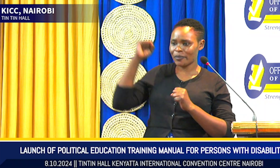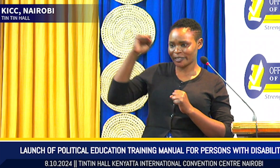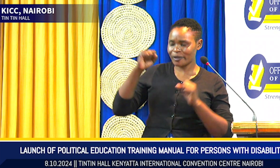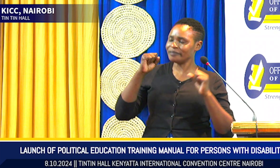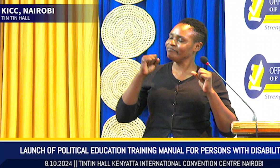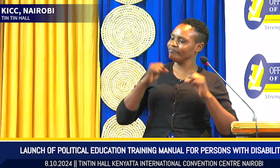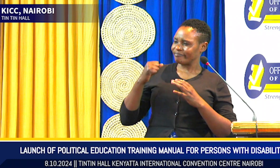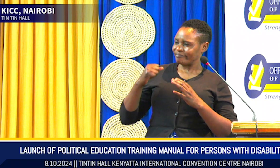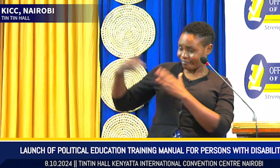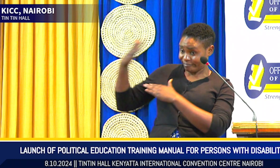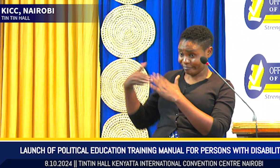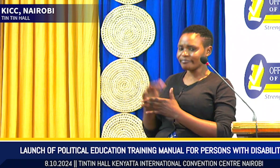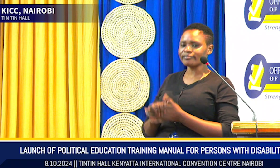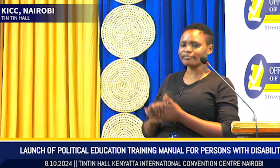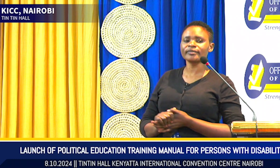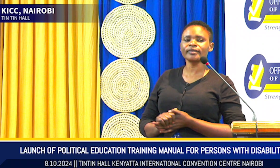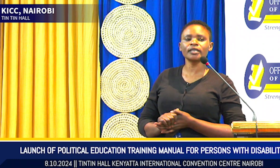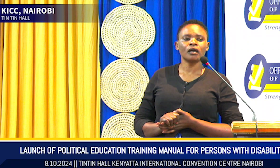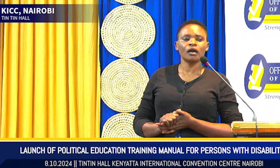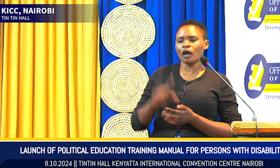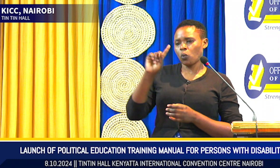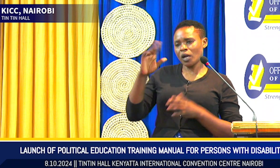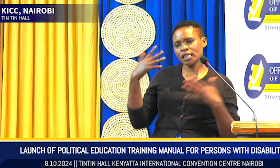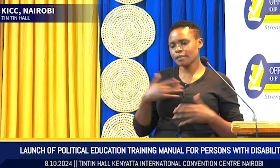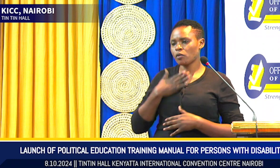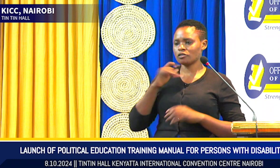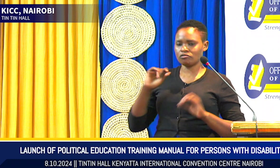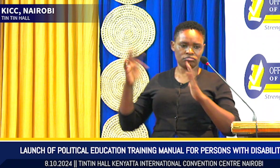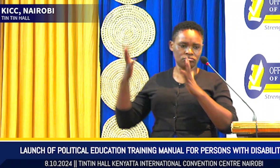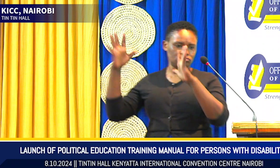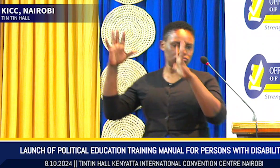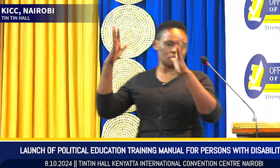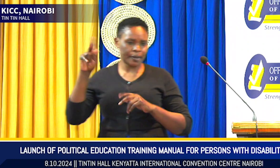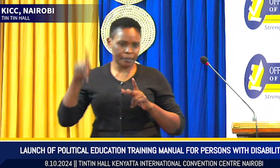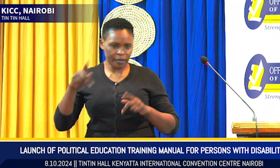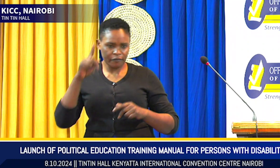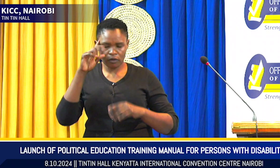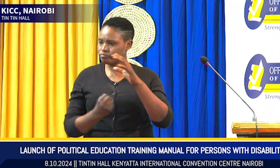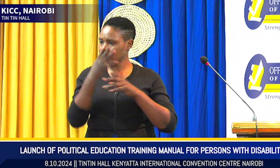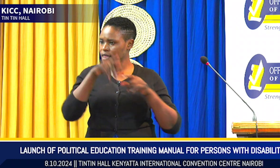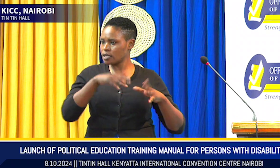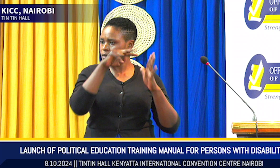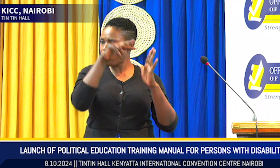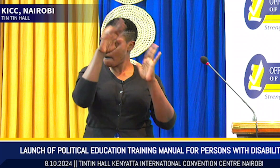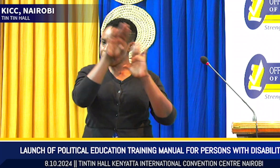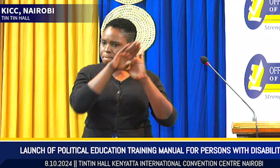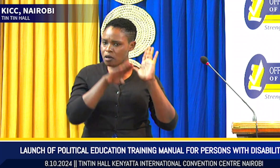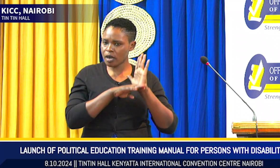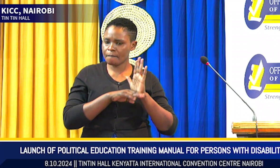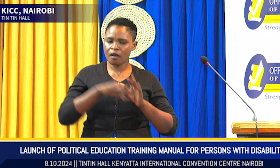My experience in political party. One thing I want to appreciate